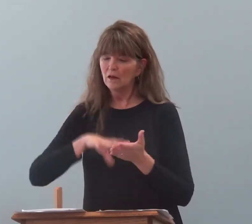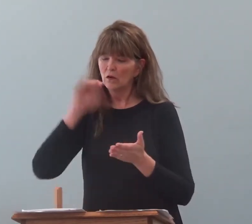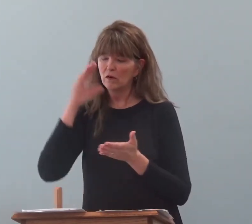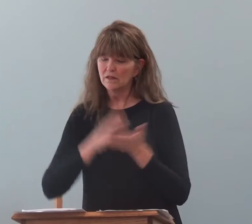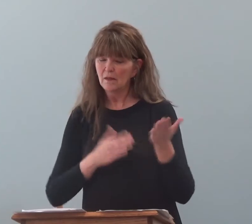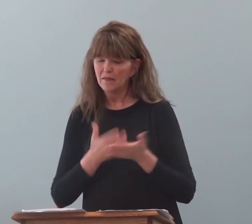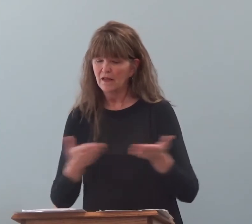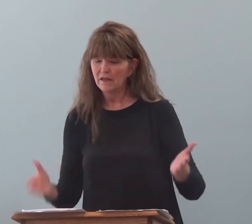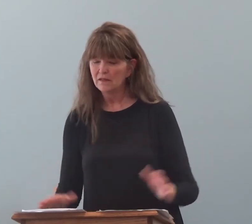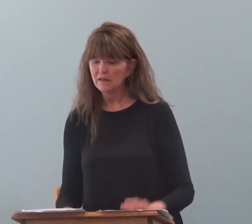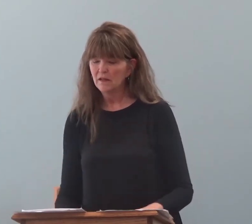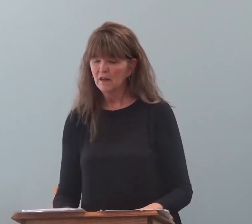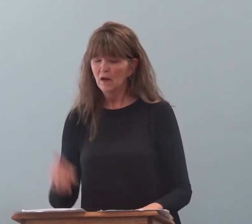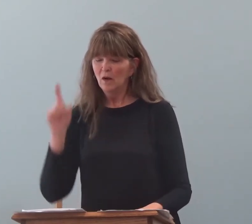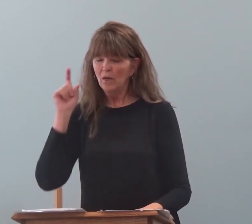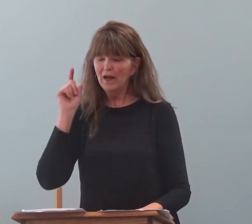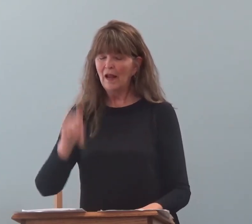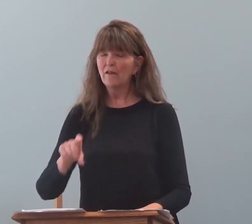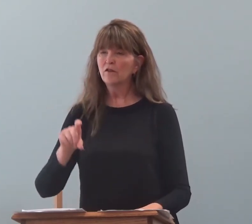you need a little help to do that.